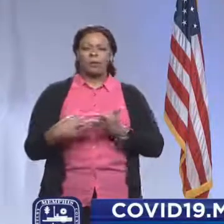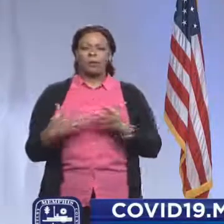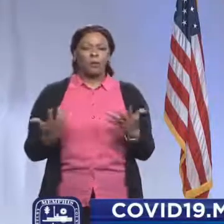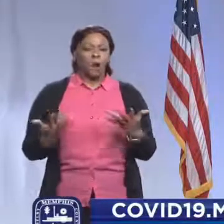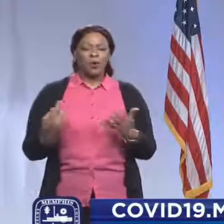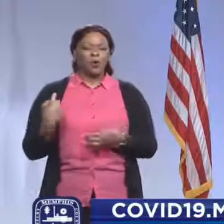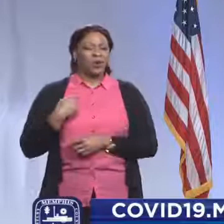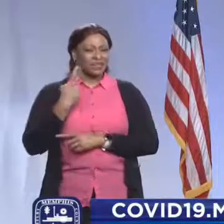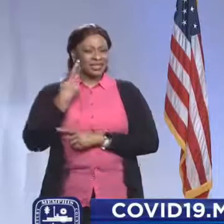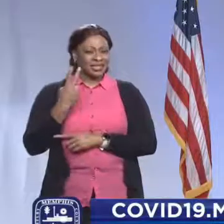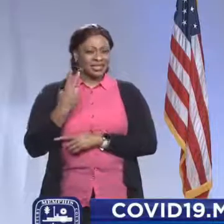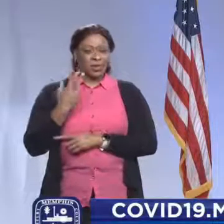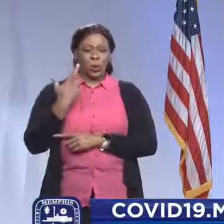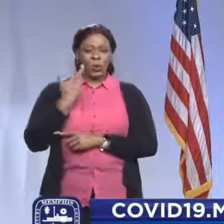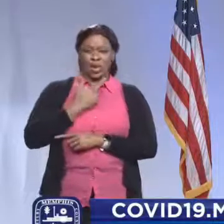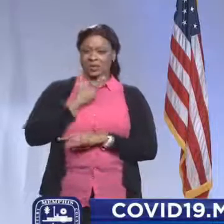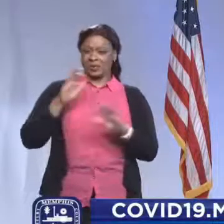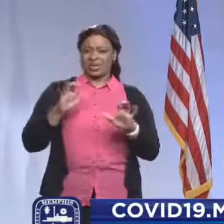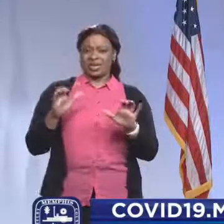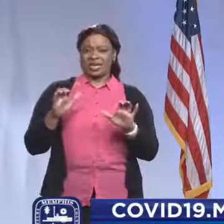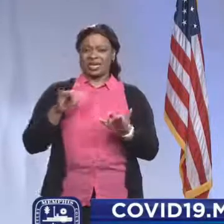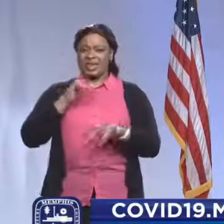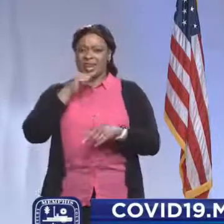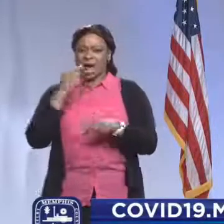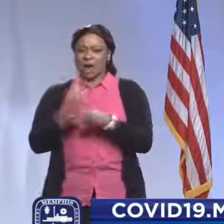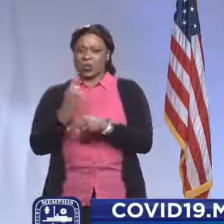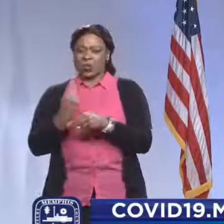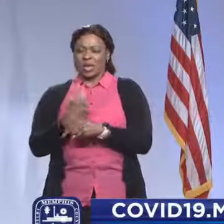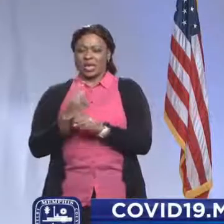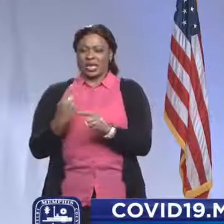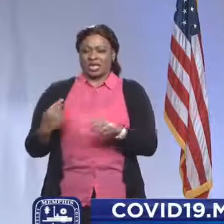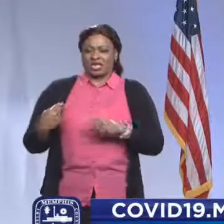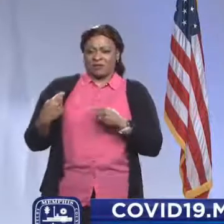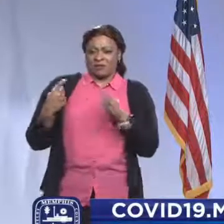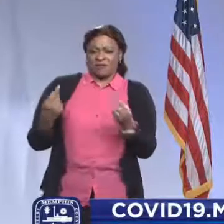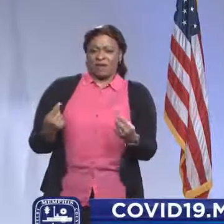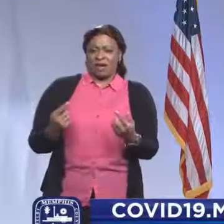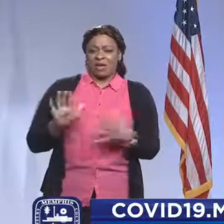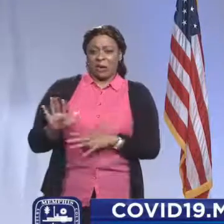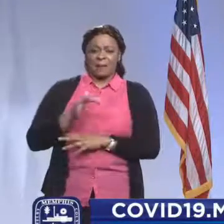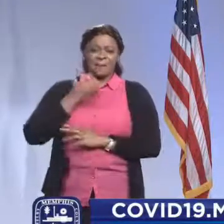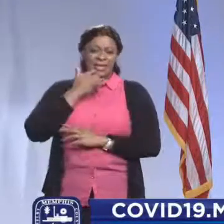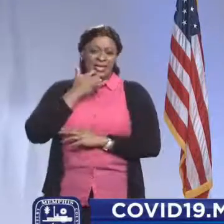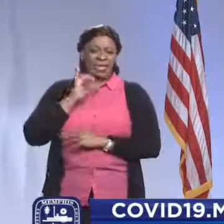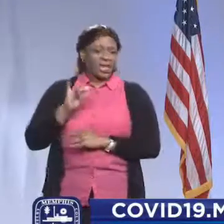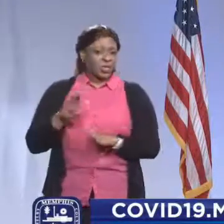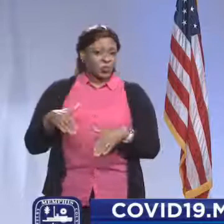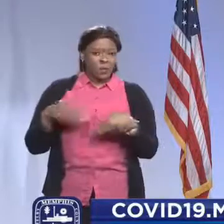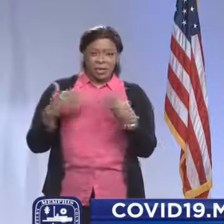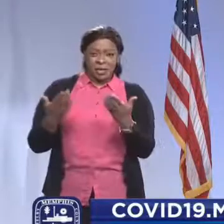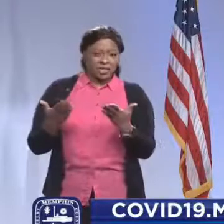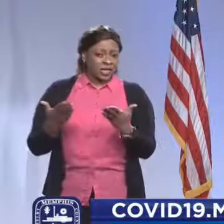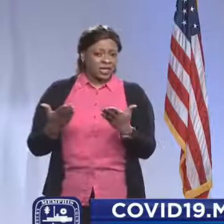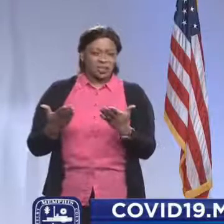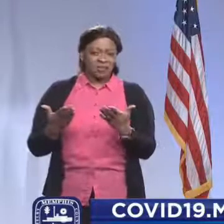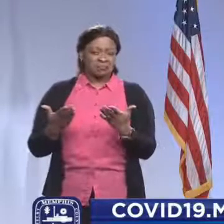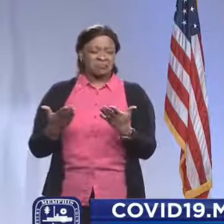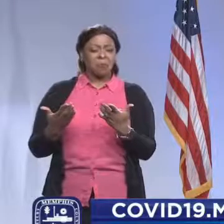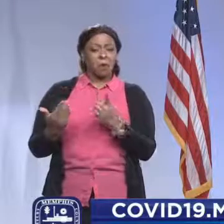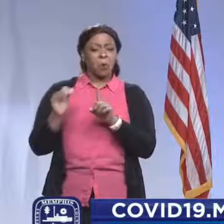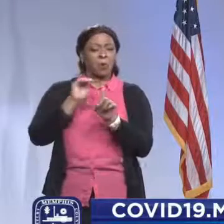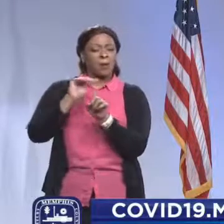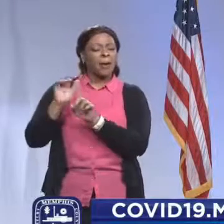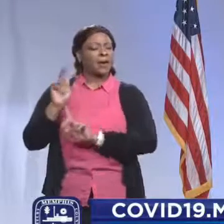we've seen restaurants do incorrectly so far, if these kind of recommendations are just kind of